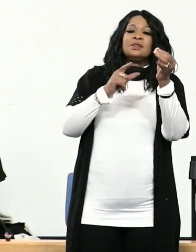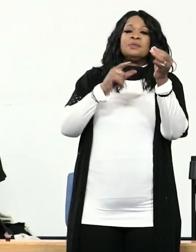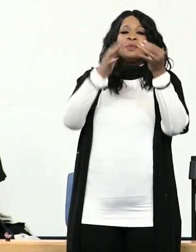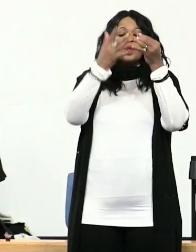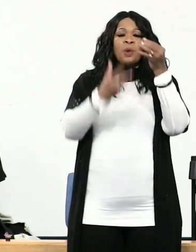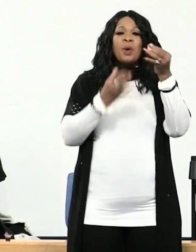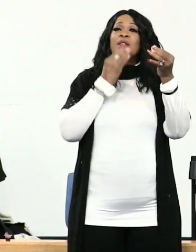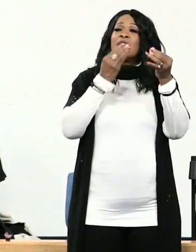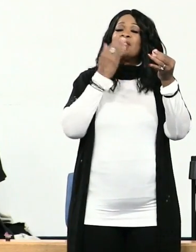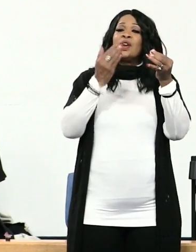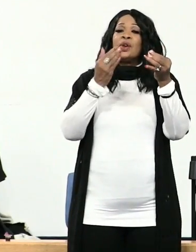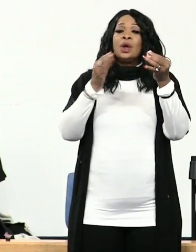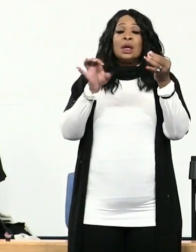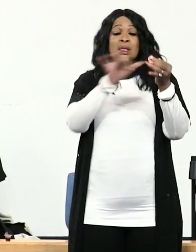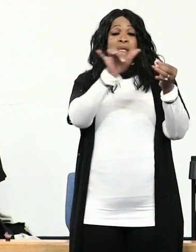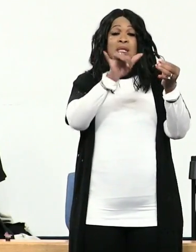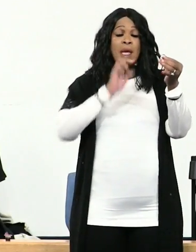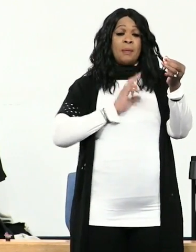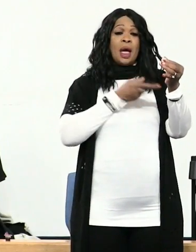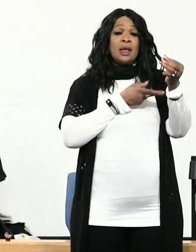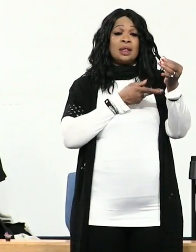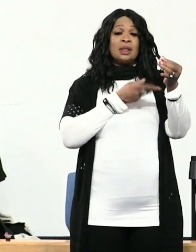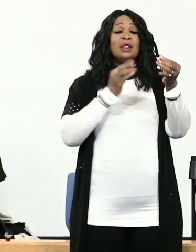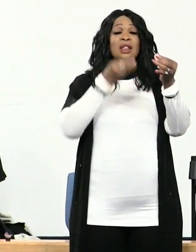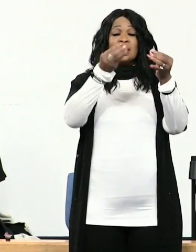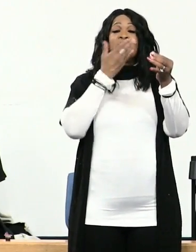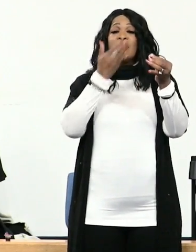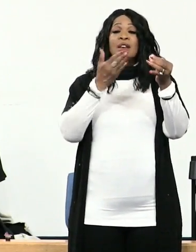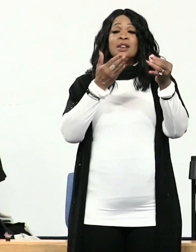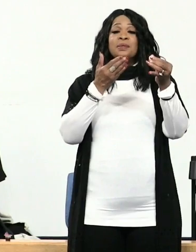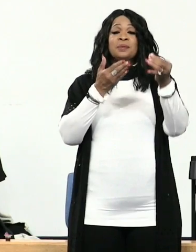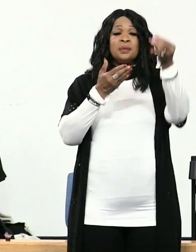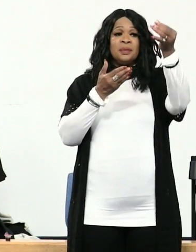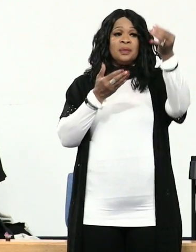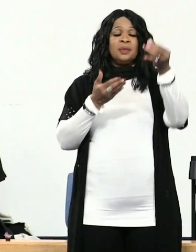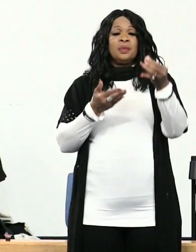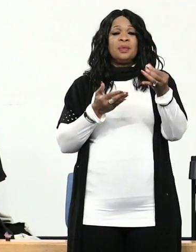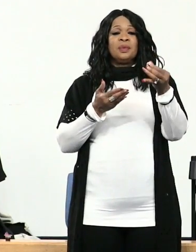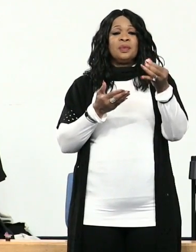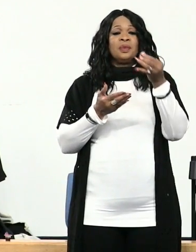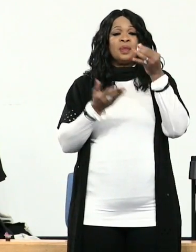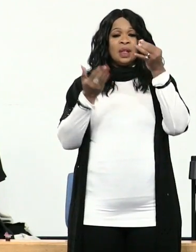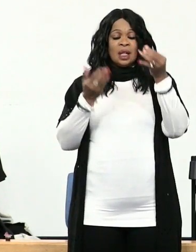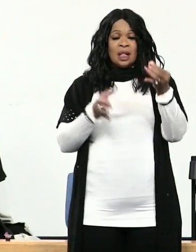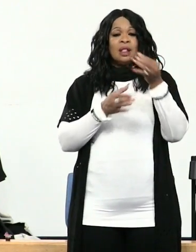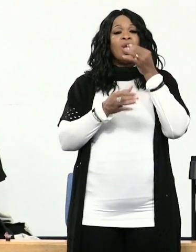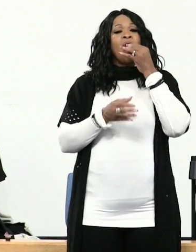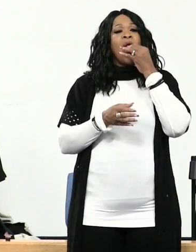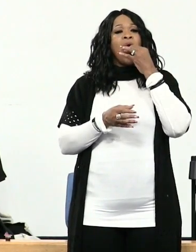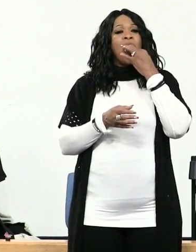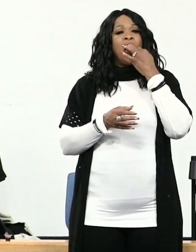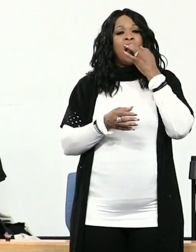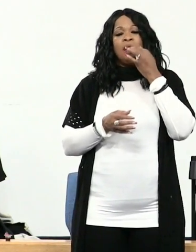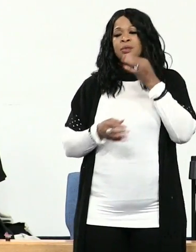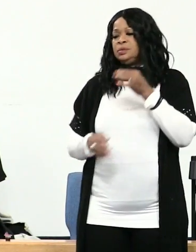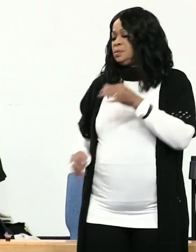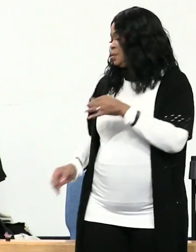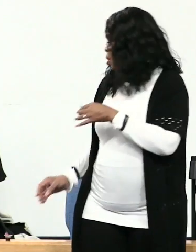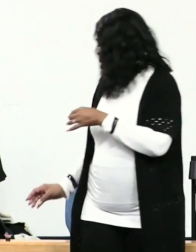it, let us too also give thanks while we eat together. Let us eat.